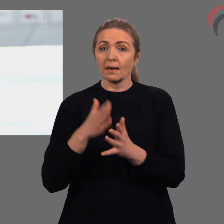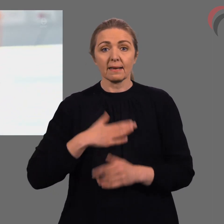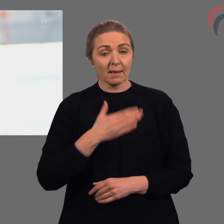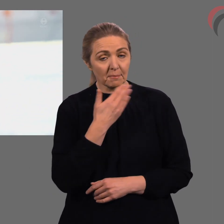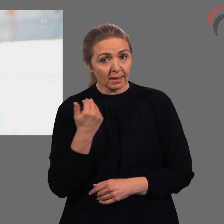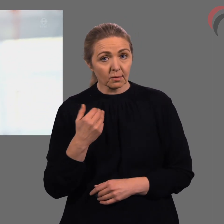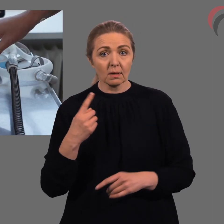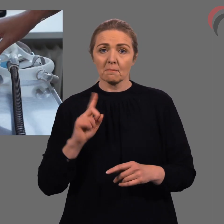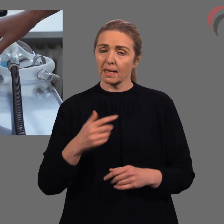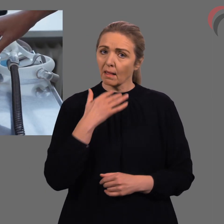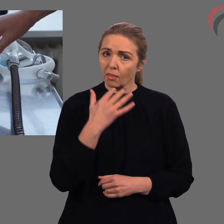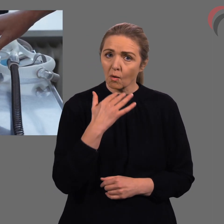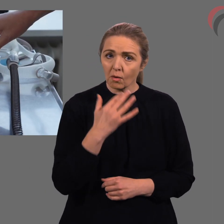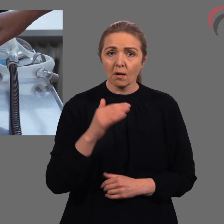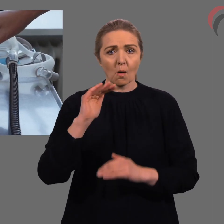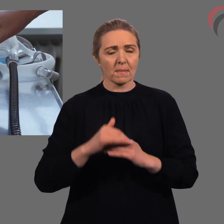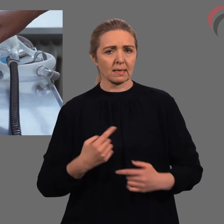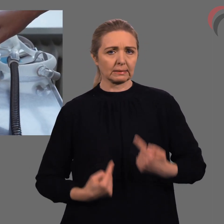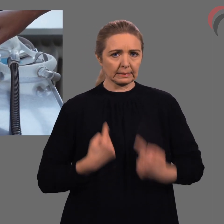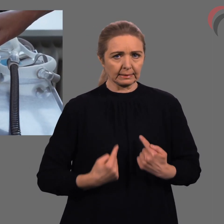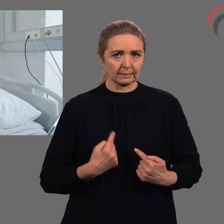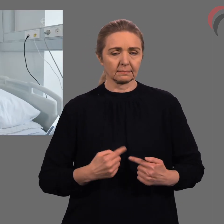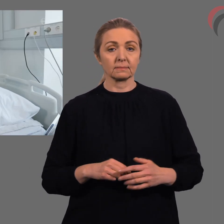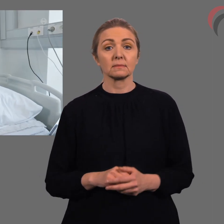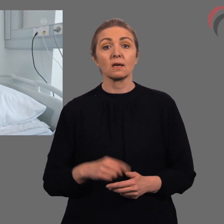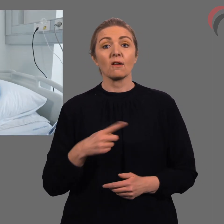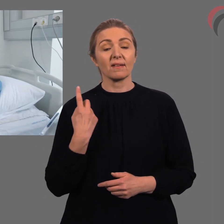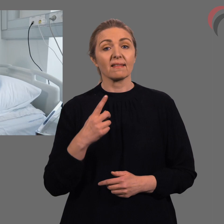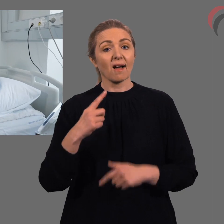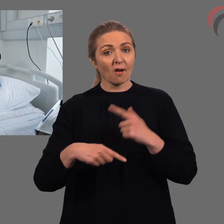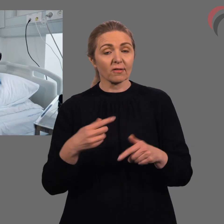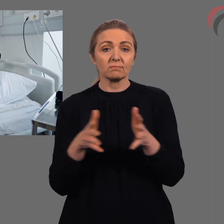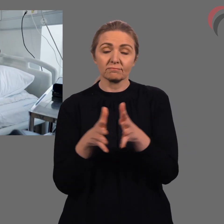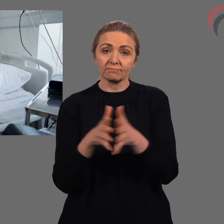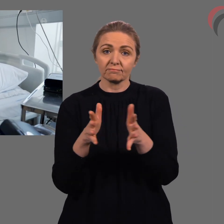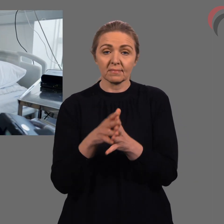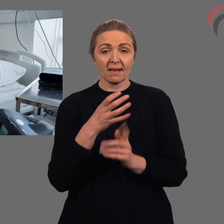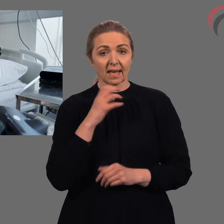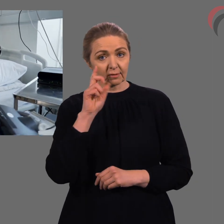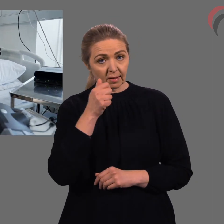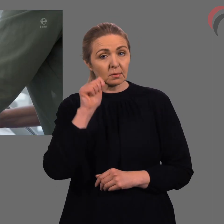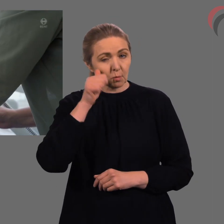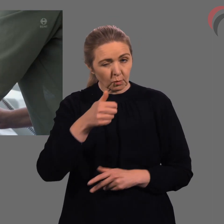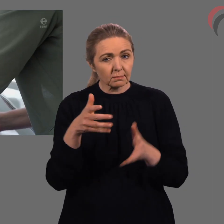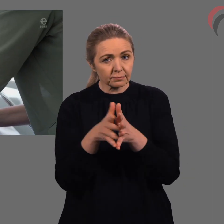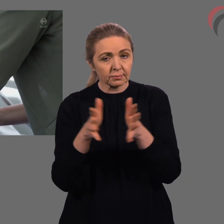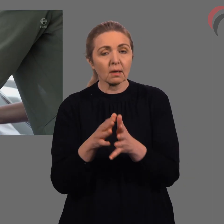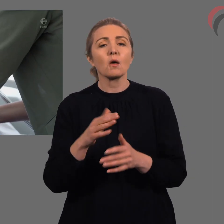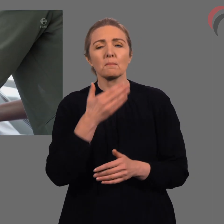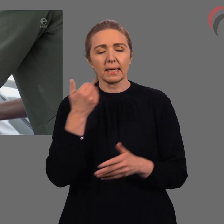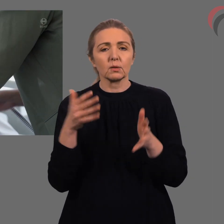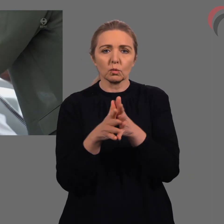líðan, auknu úthaldi og minni pirringi. Við höldum áfram umfjöllun okkur kæfisvefn á morgun og